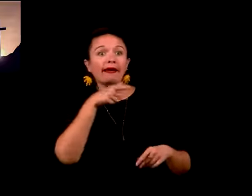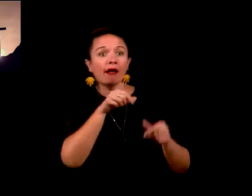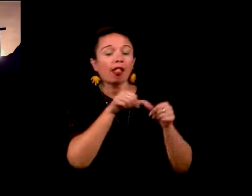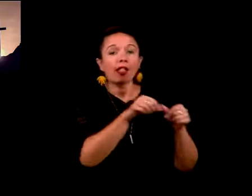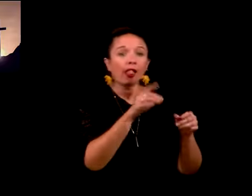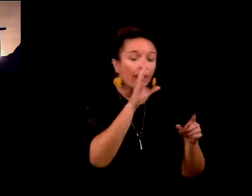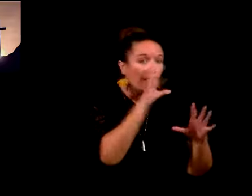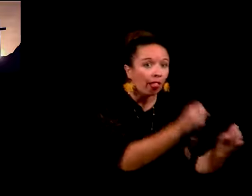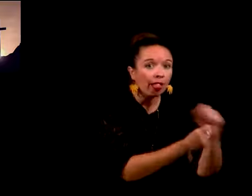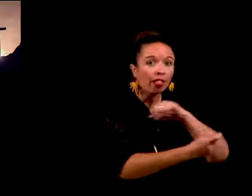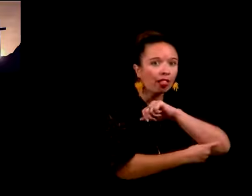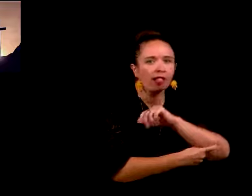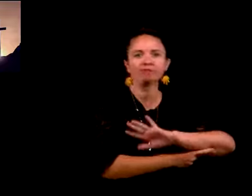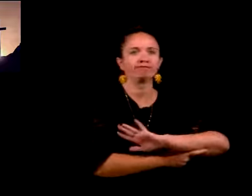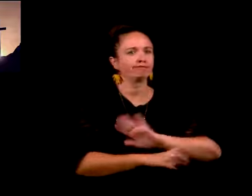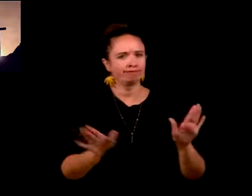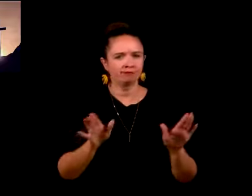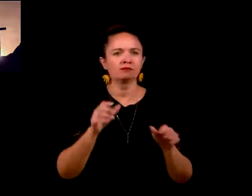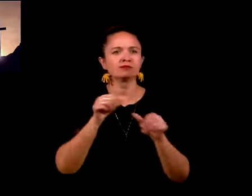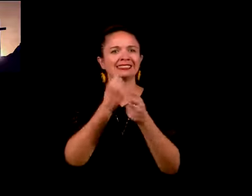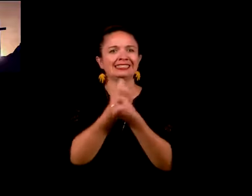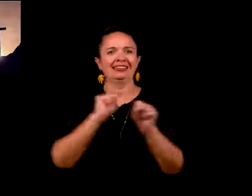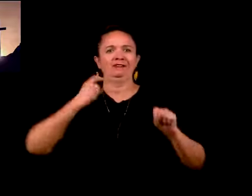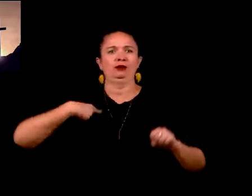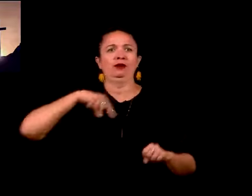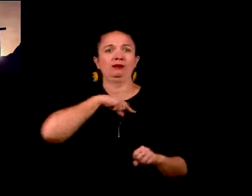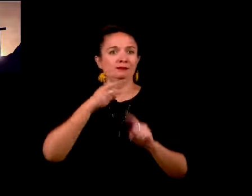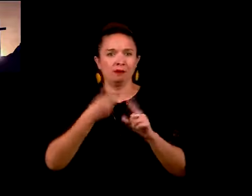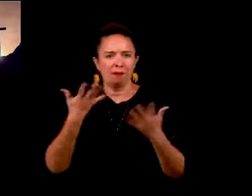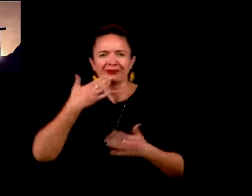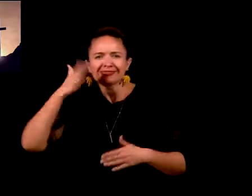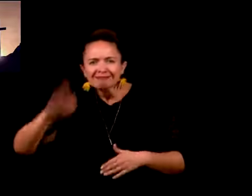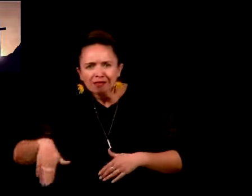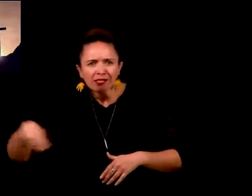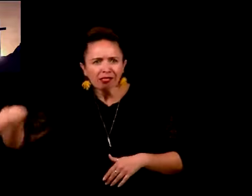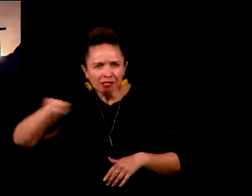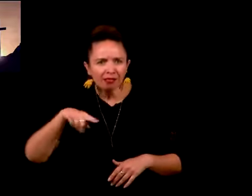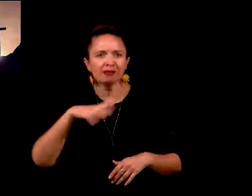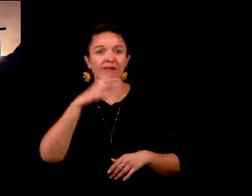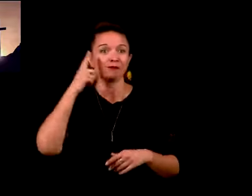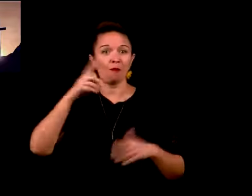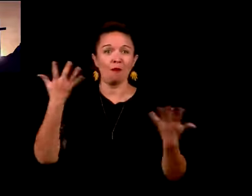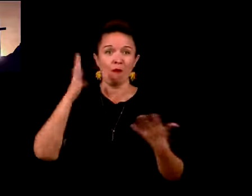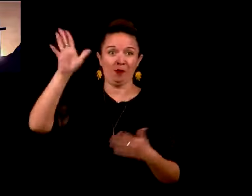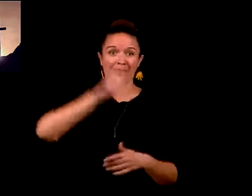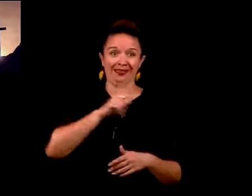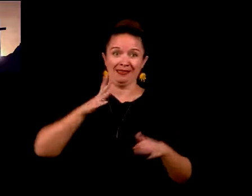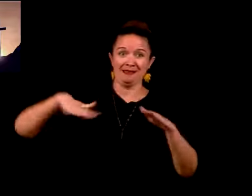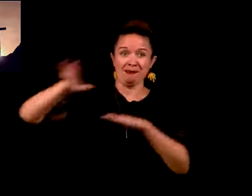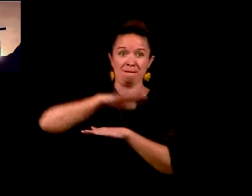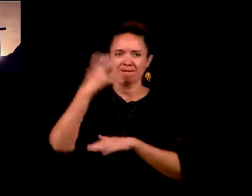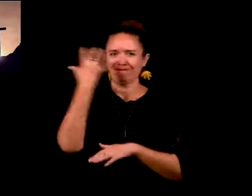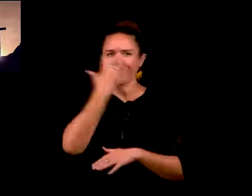us. Lead us not into temptation, but deliver us from evil.